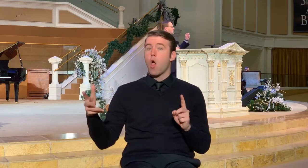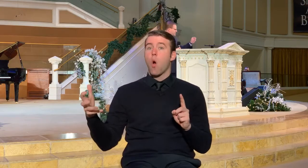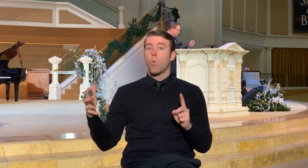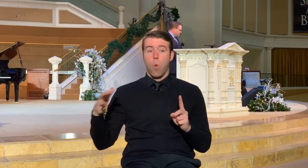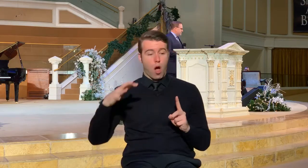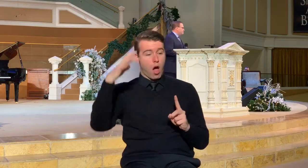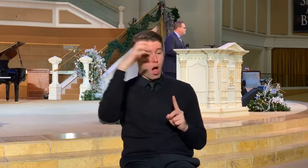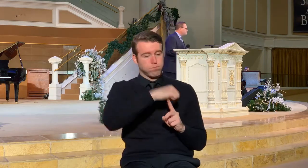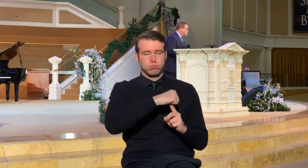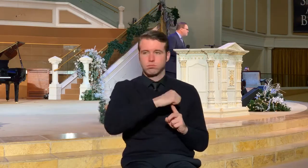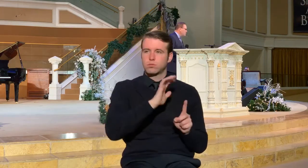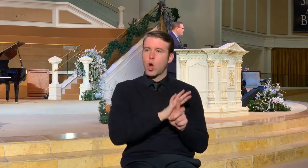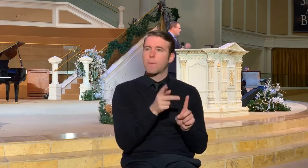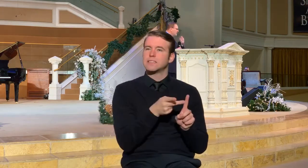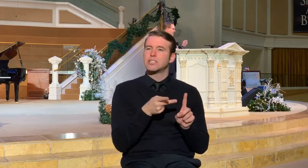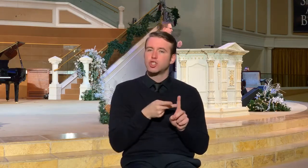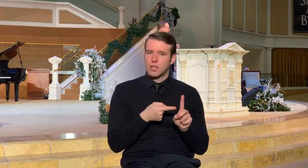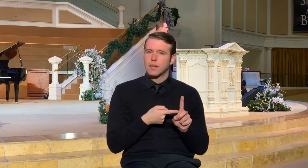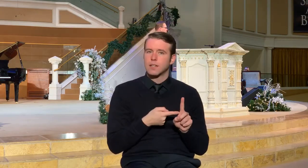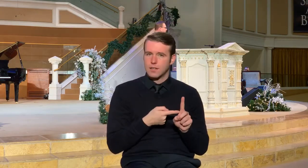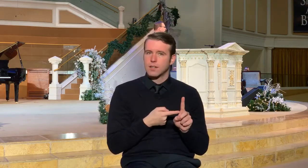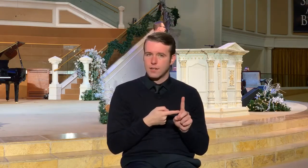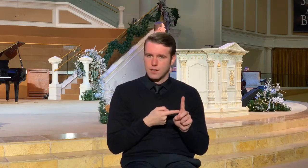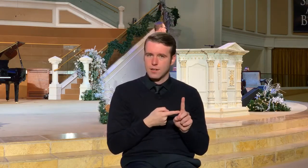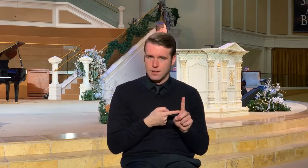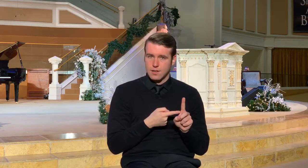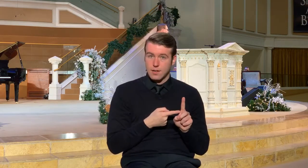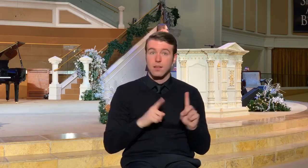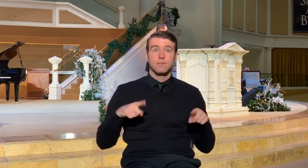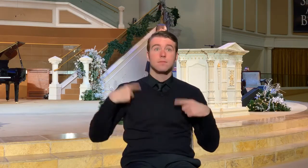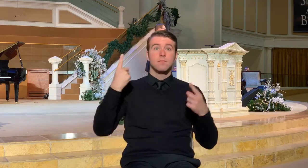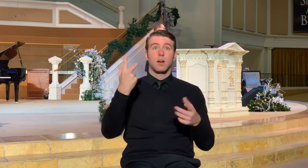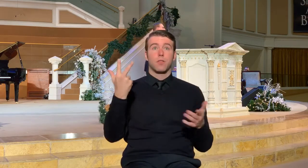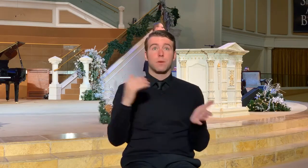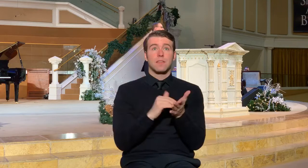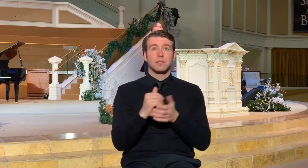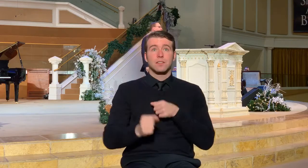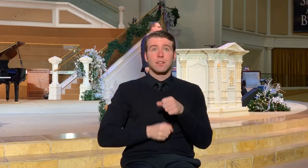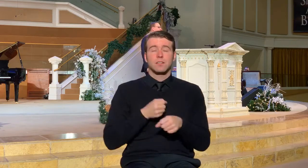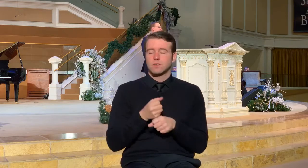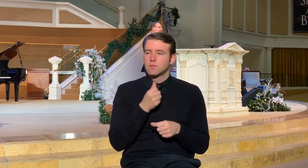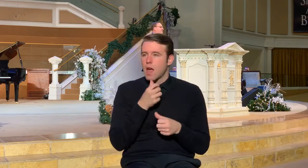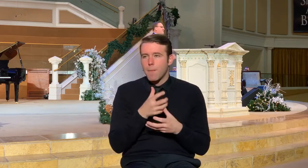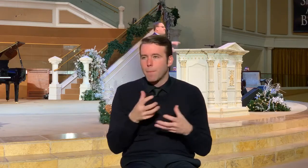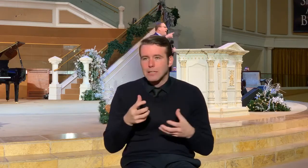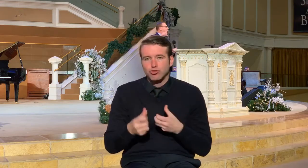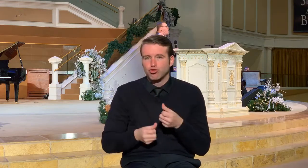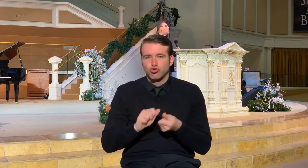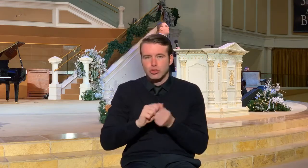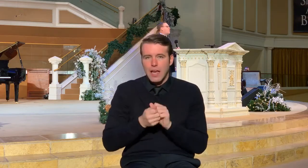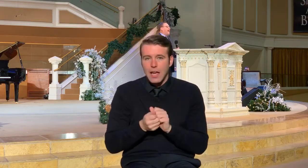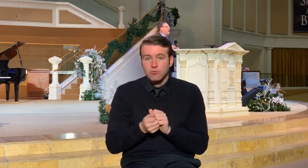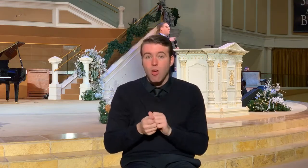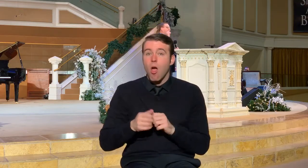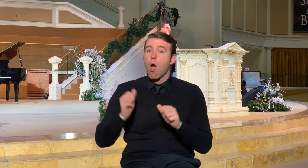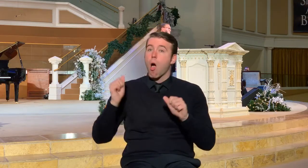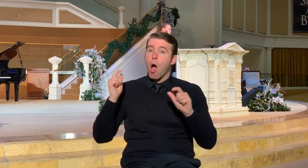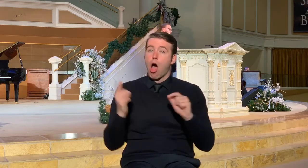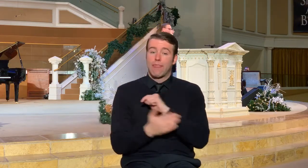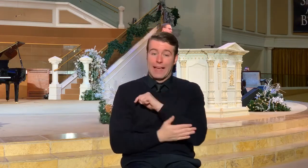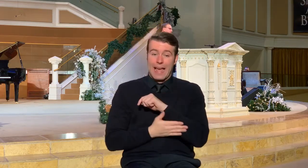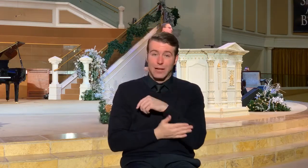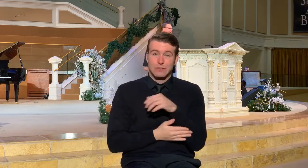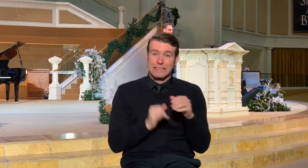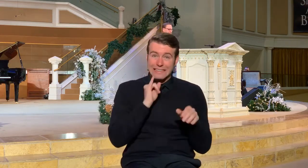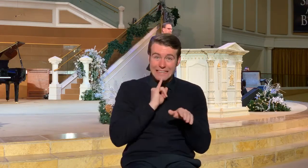her position. Little has changed in 3,000 years. Is every power around that